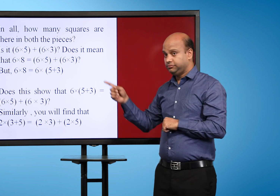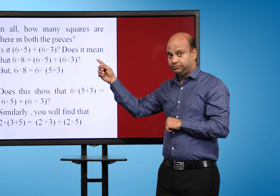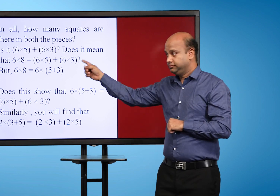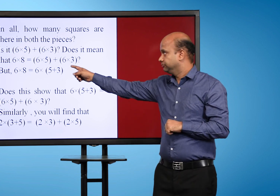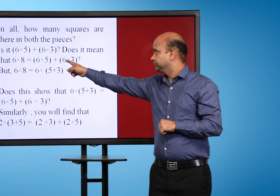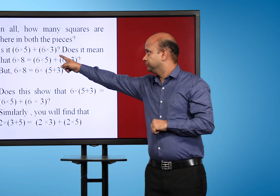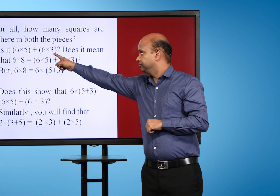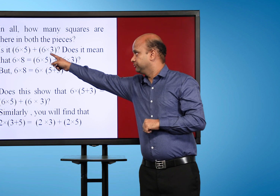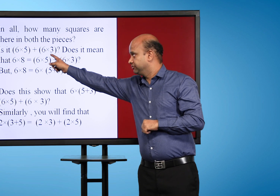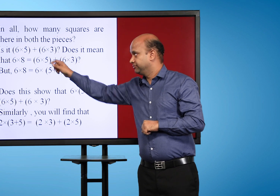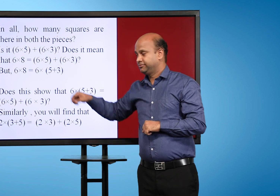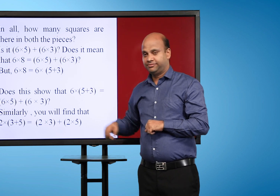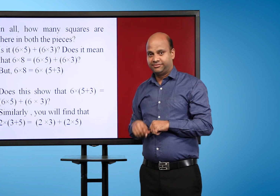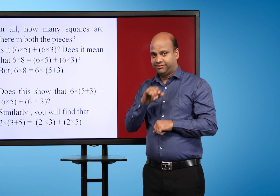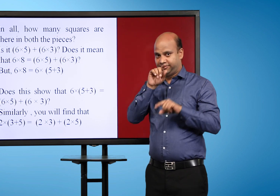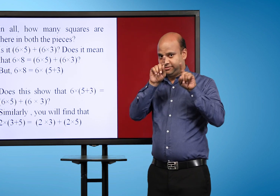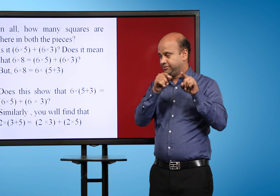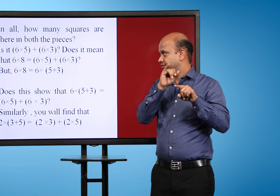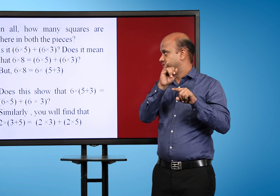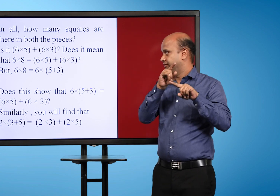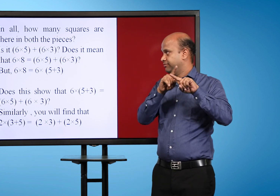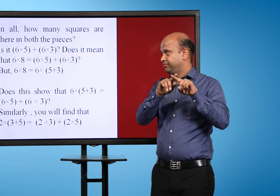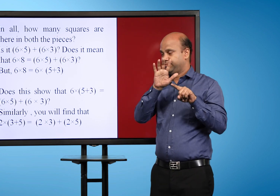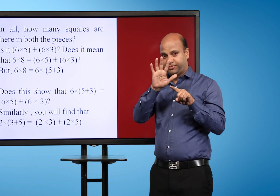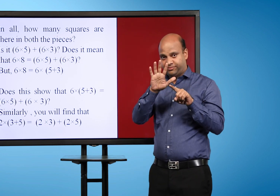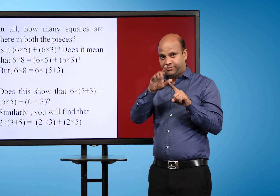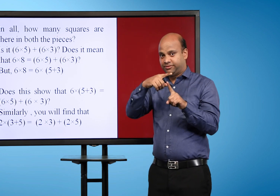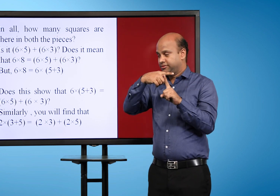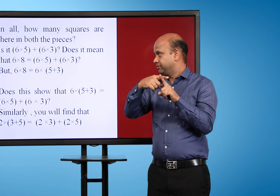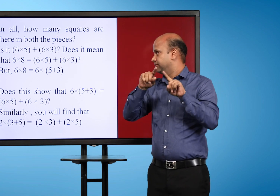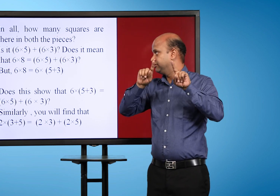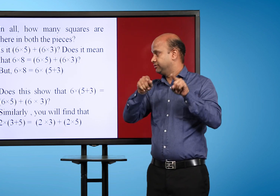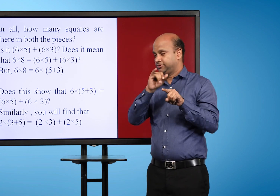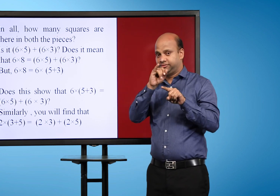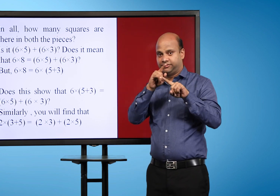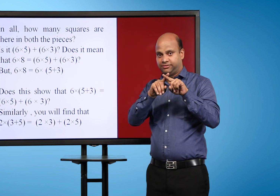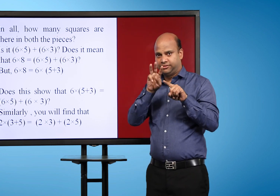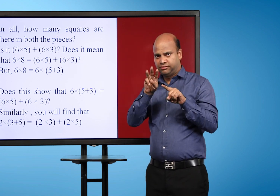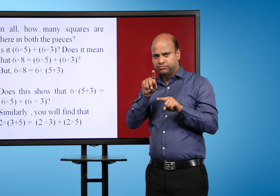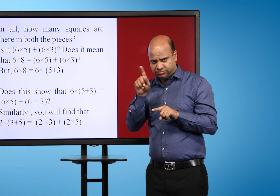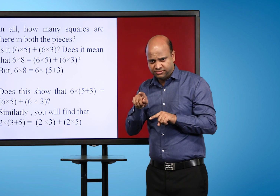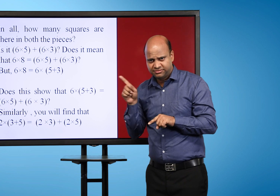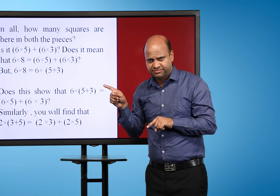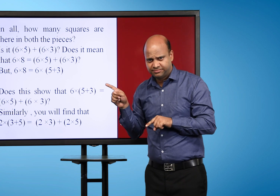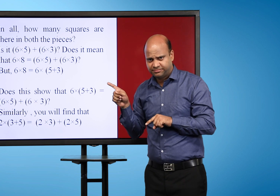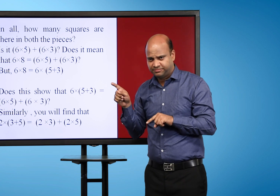Is it, in brackets, 6 multiplied by 5 plus, in bracket, 6 multiplied by